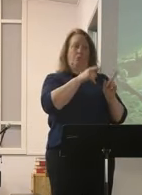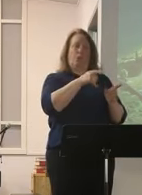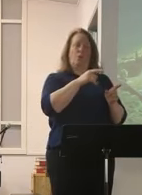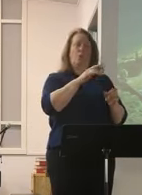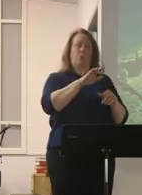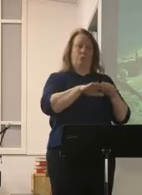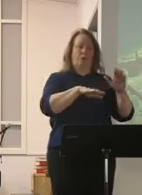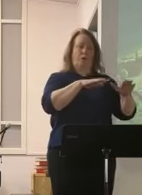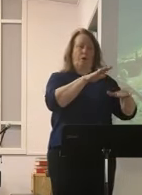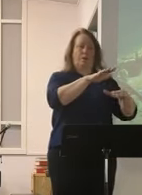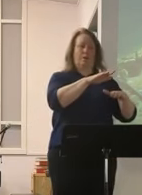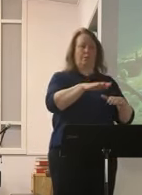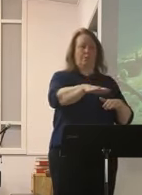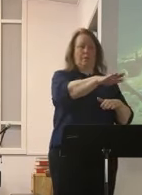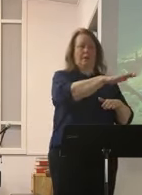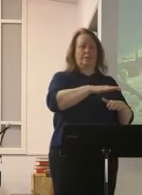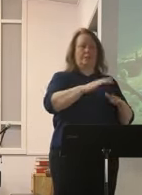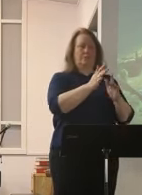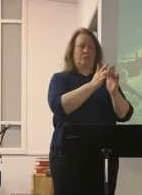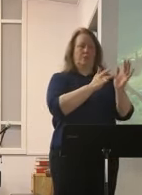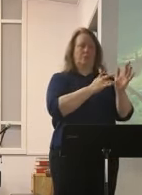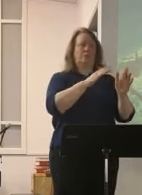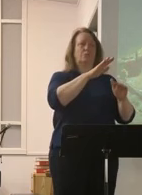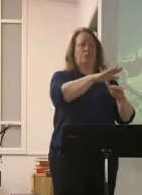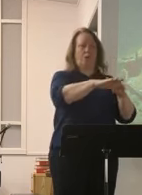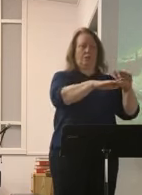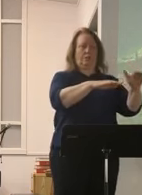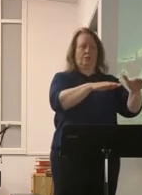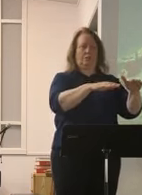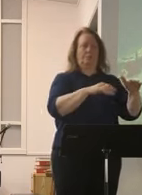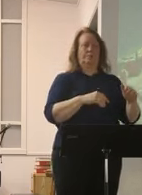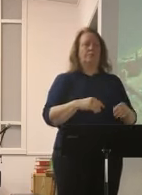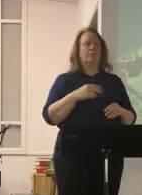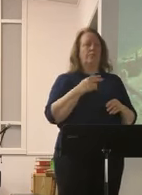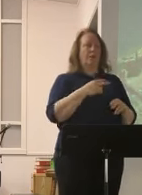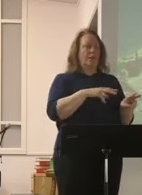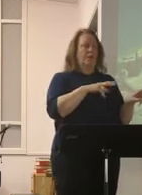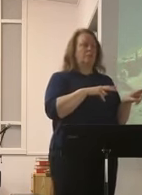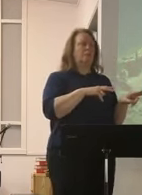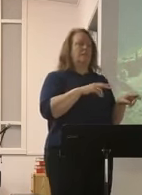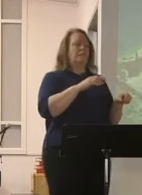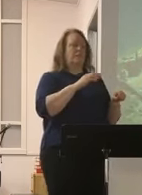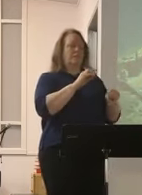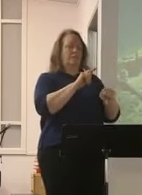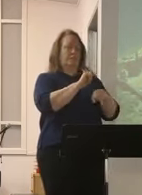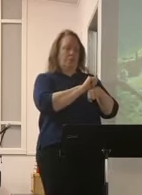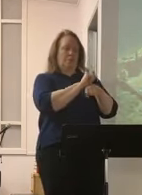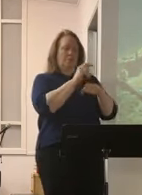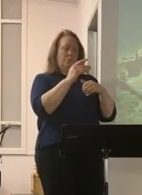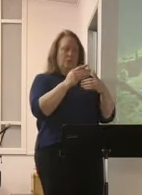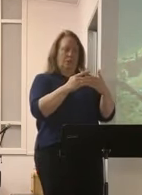of cool, all right? So you can see how close the synagogue was to Peter's house. And they have